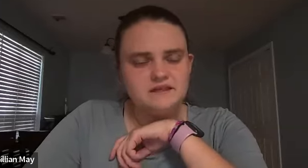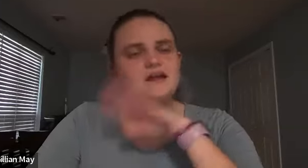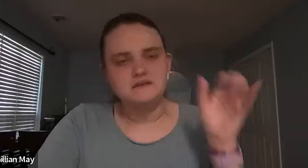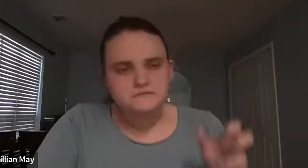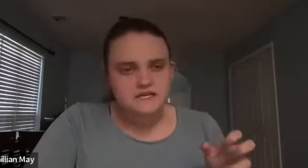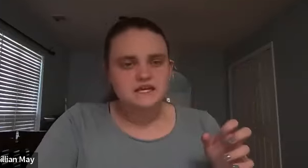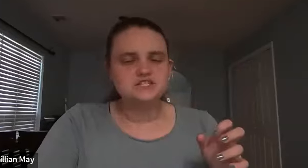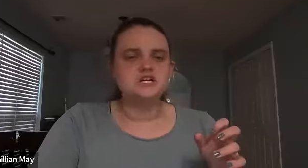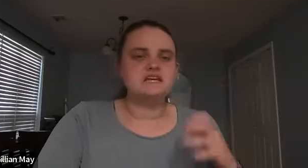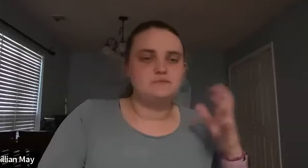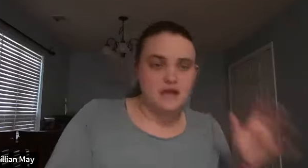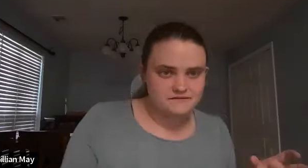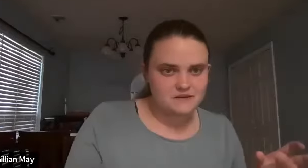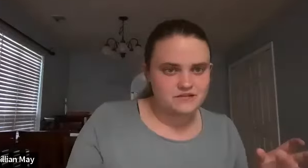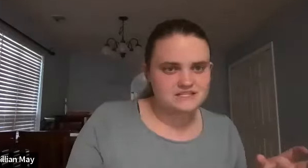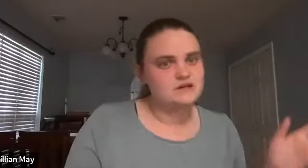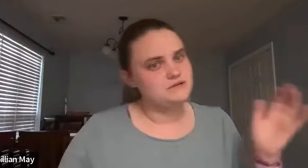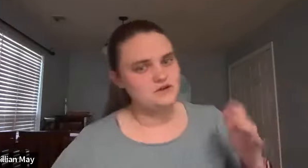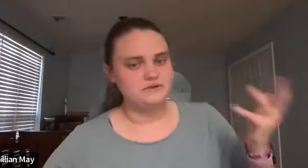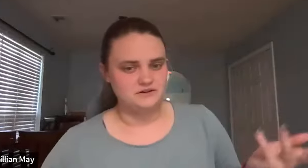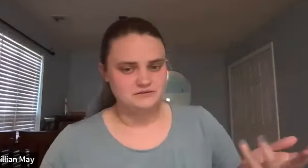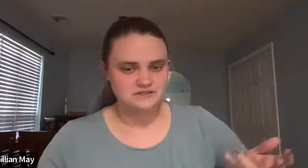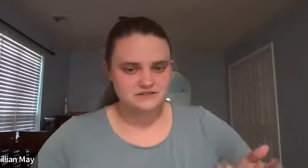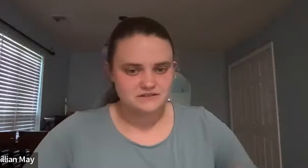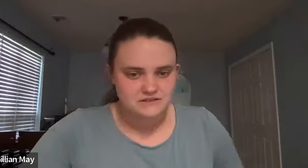not iffy, it's just if we have time, we get to it. If we don't, we don't.